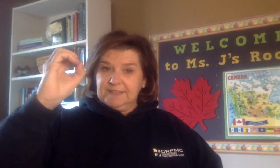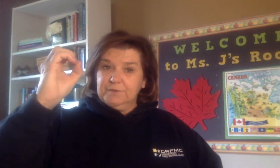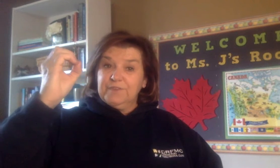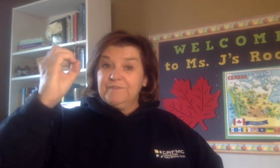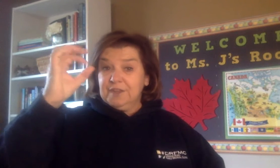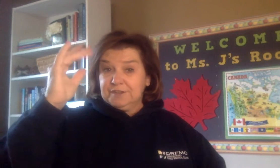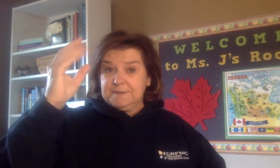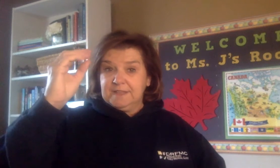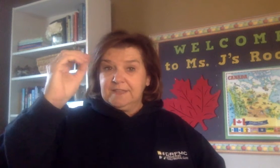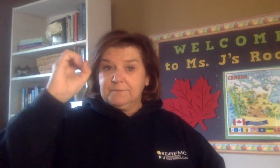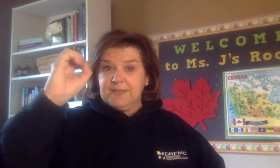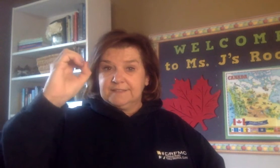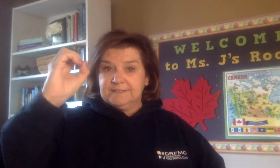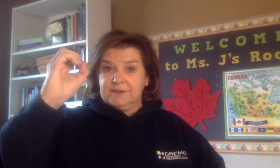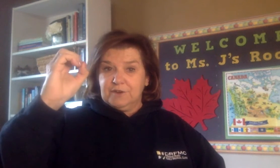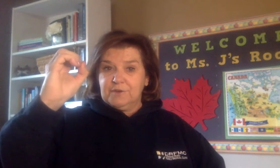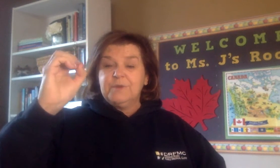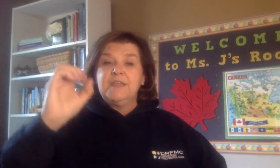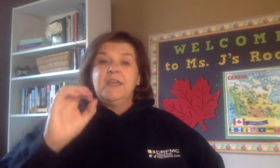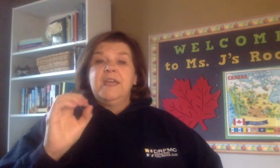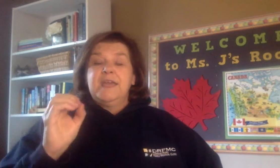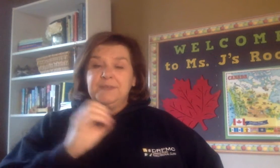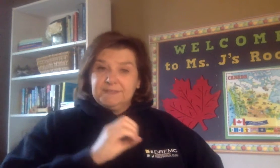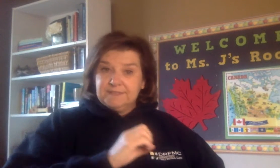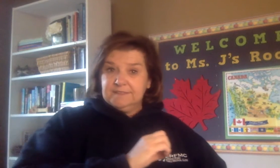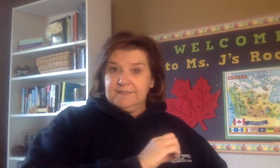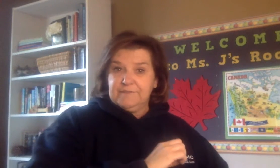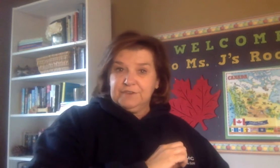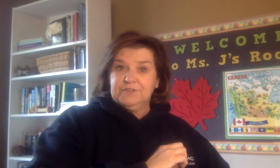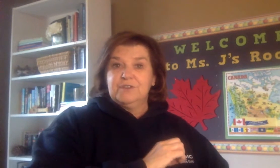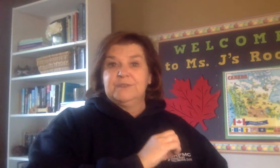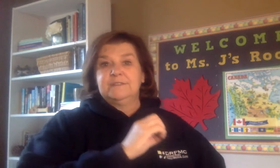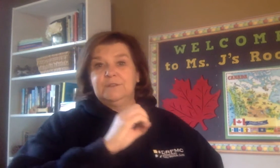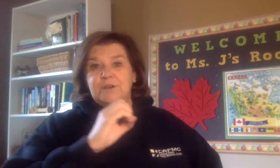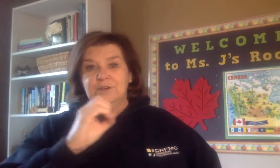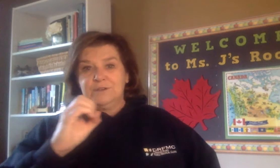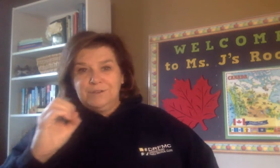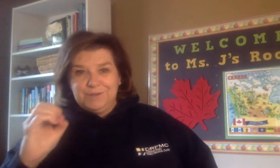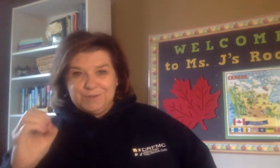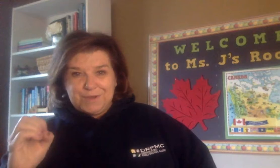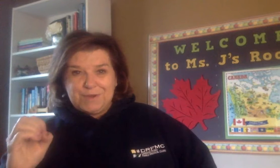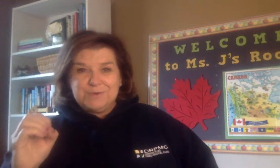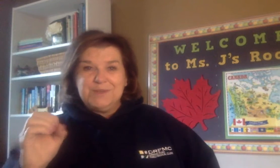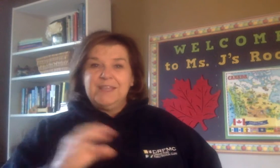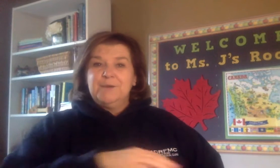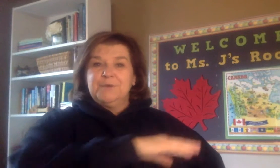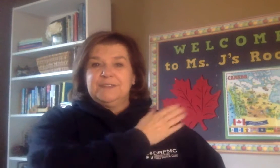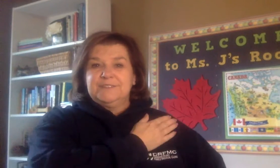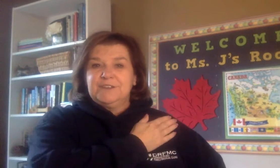we were finger spelling, that's the letter O. And because that first note is a long O, we're going to start